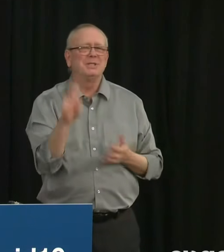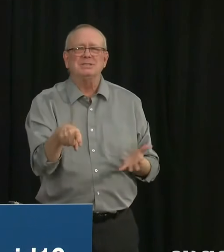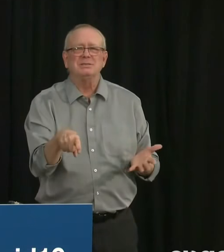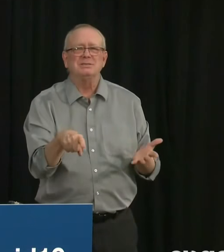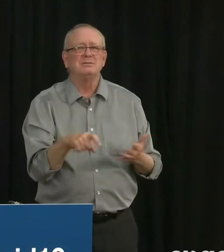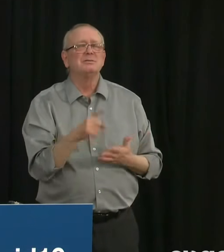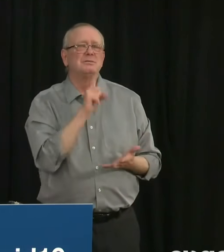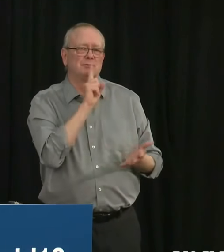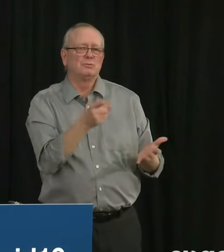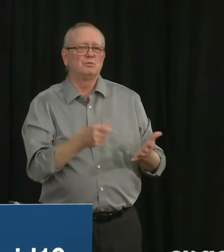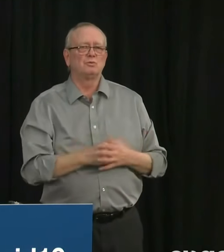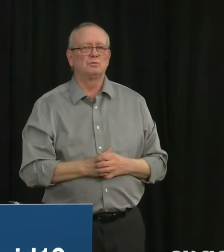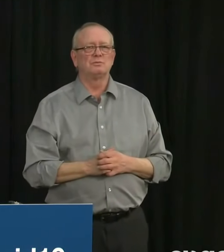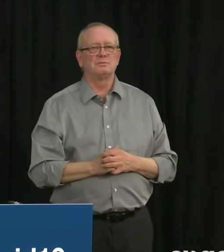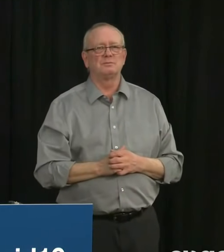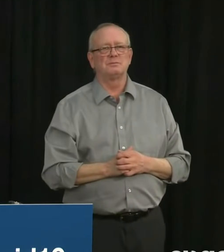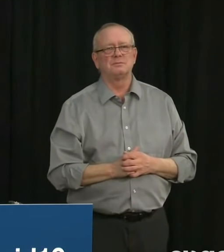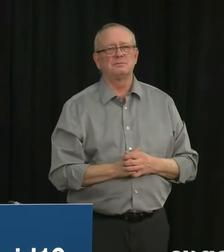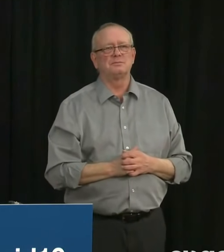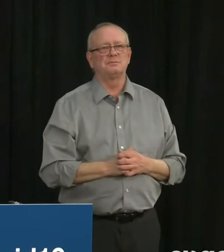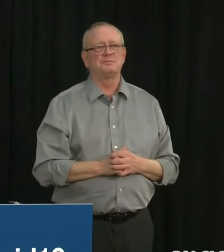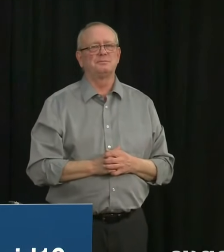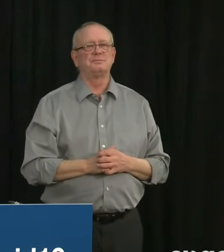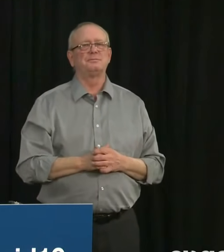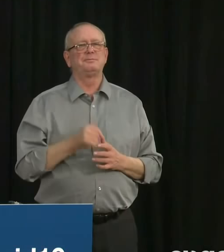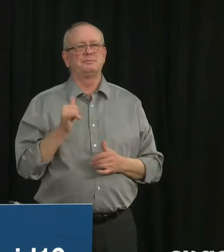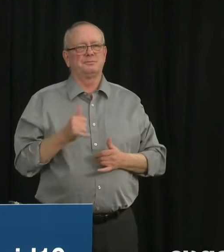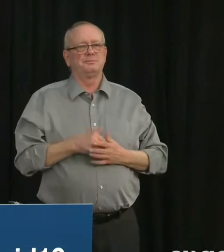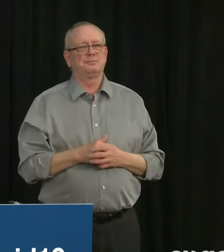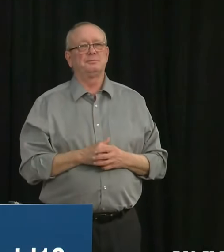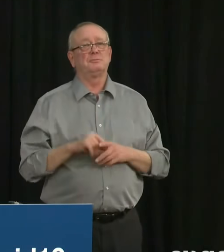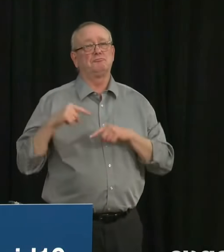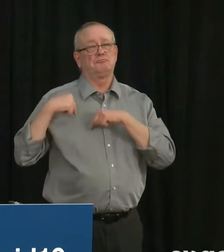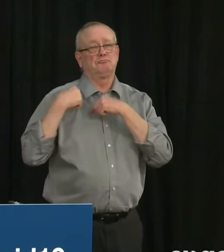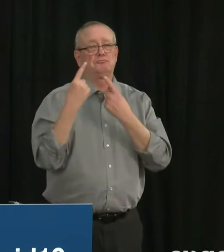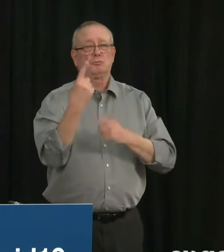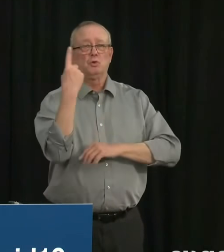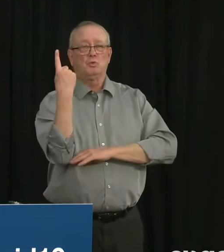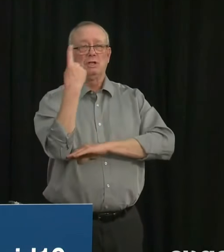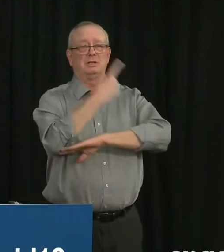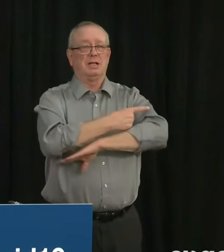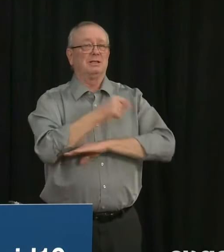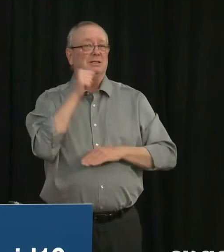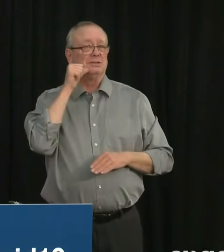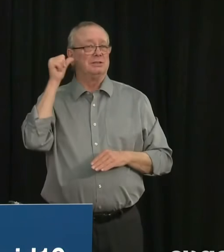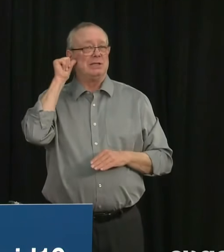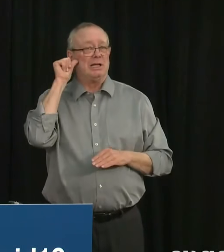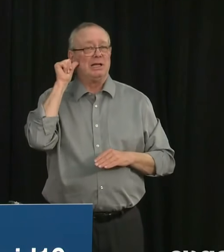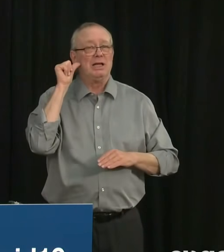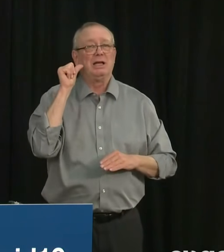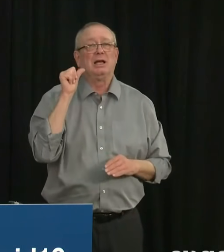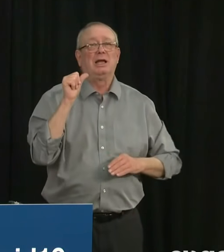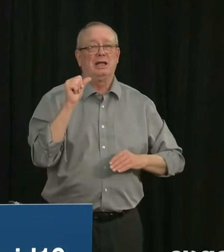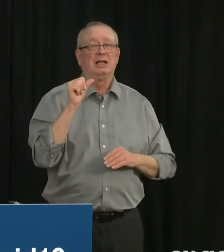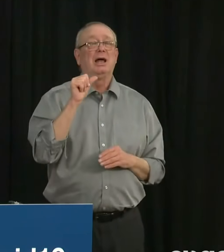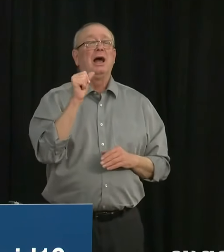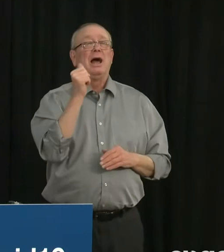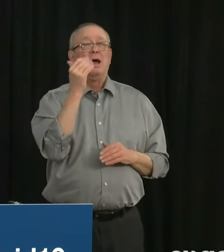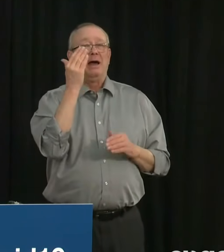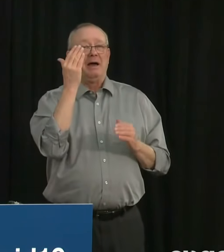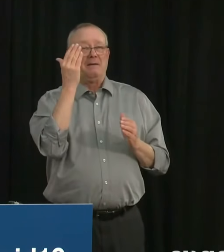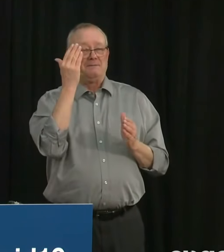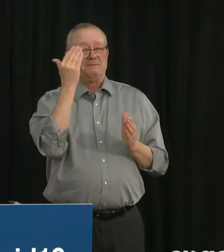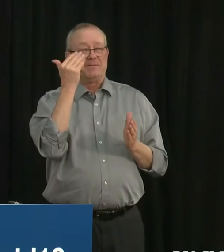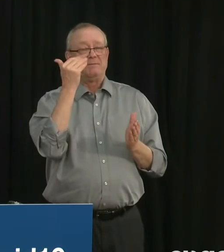Turning to today's numbers, over the last 24 hours, we have identified 1,077 new cases of COVID-19 in